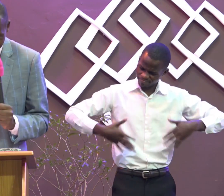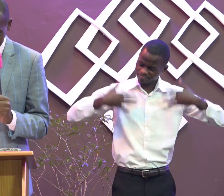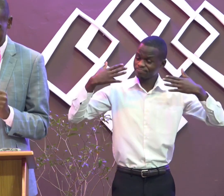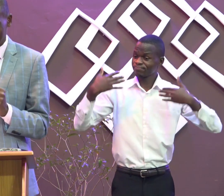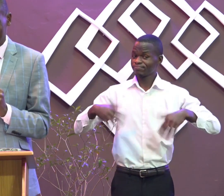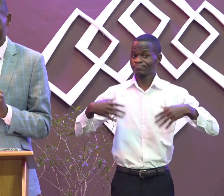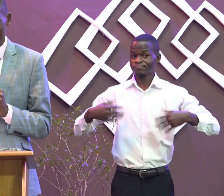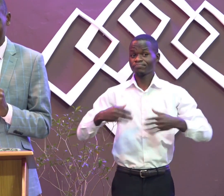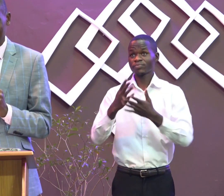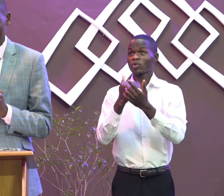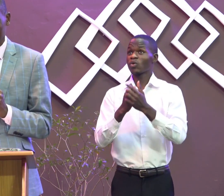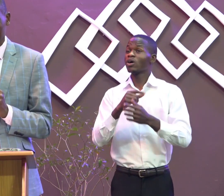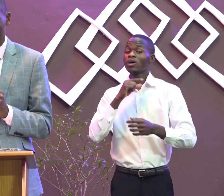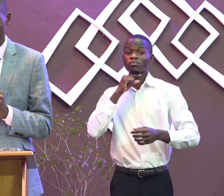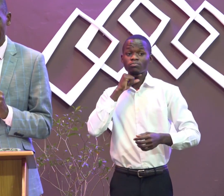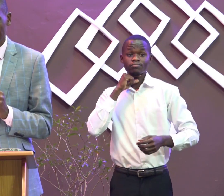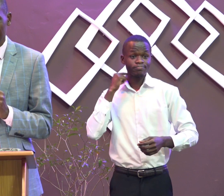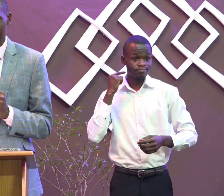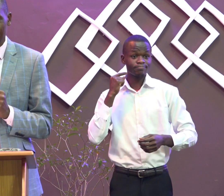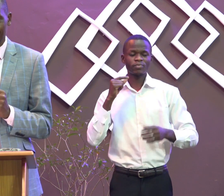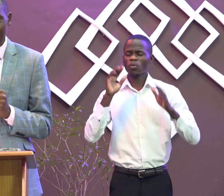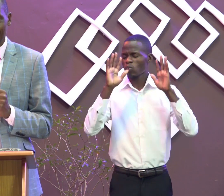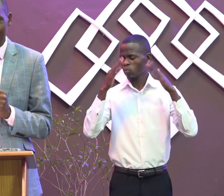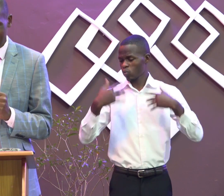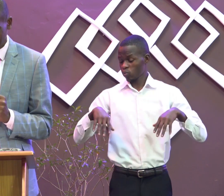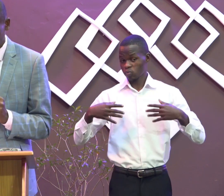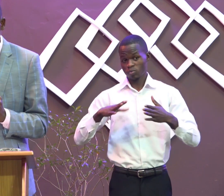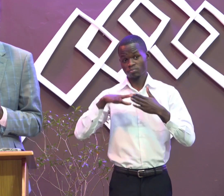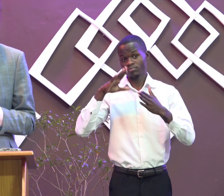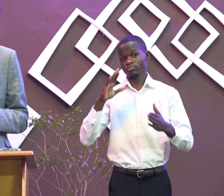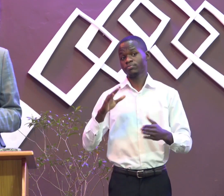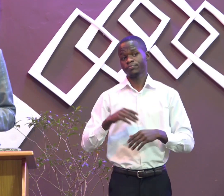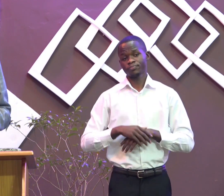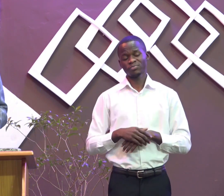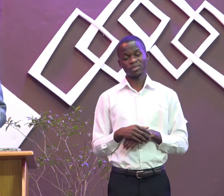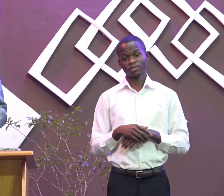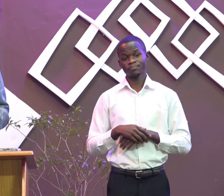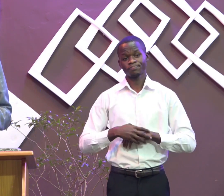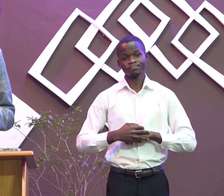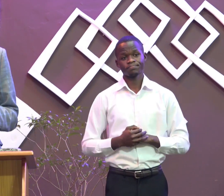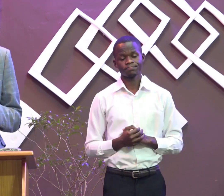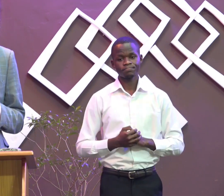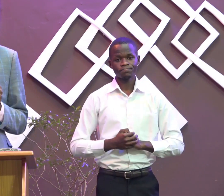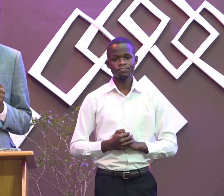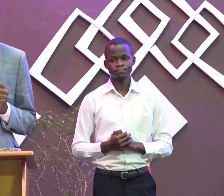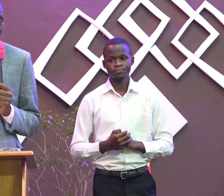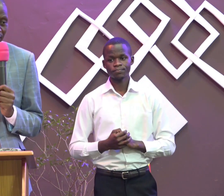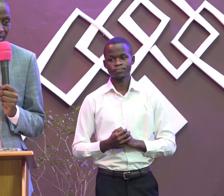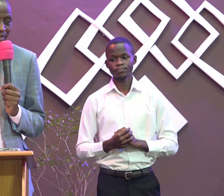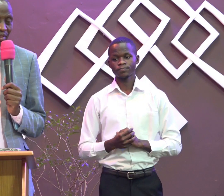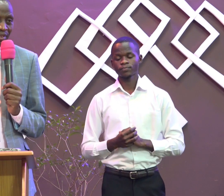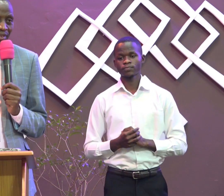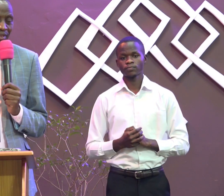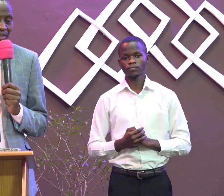de. And the decision that our father made before he passed on was accepted. And as